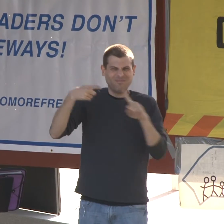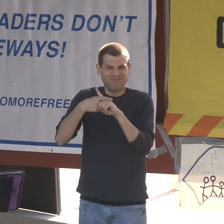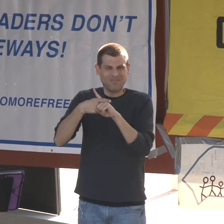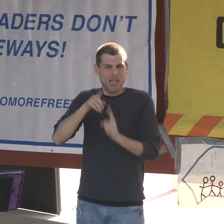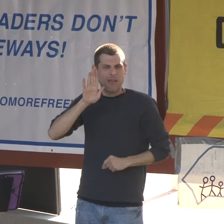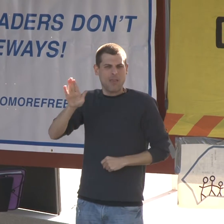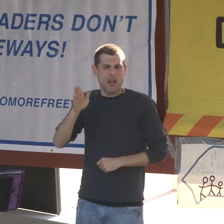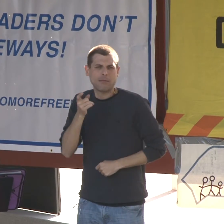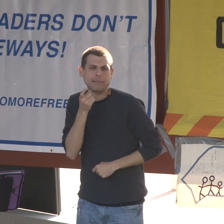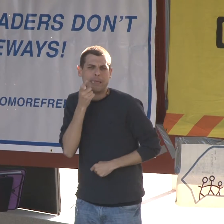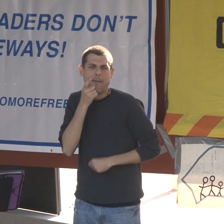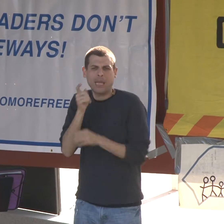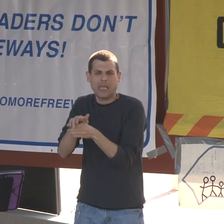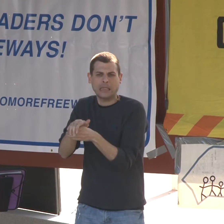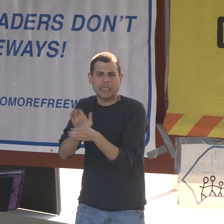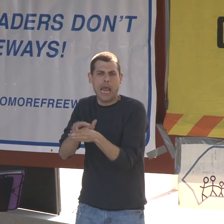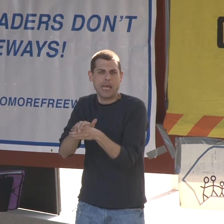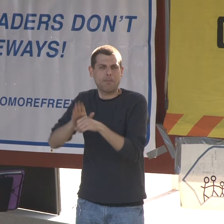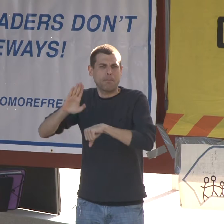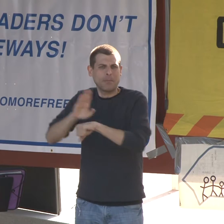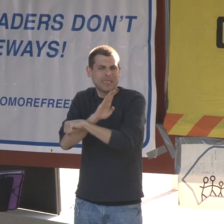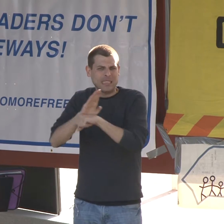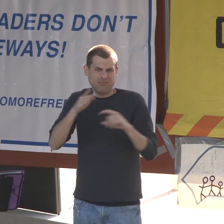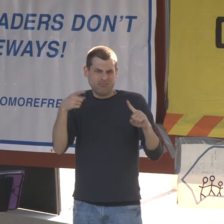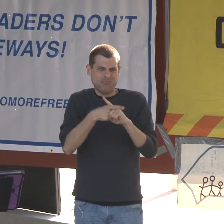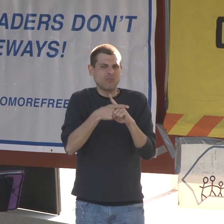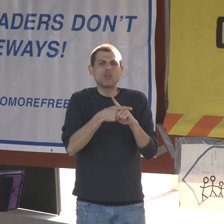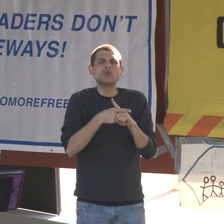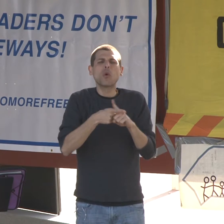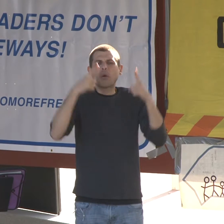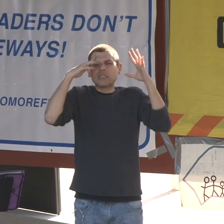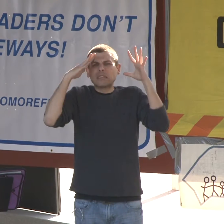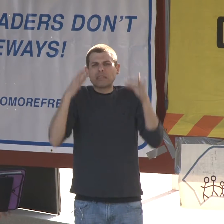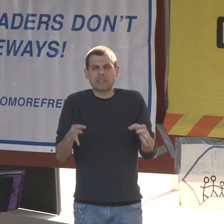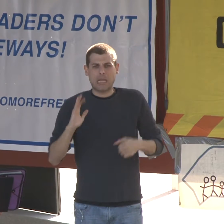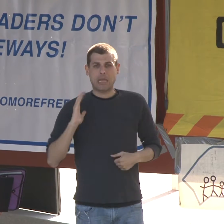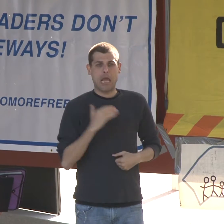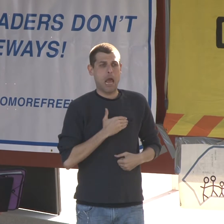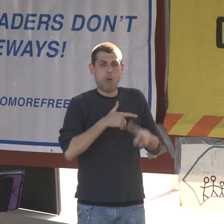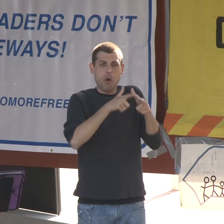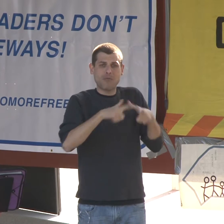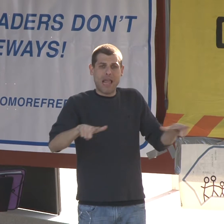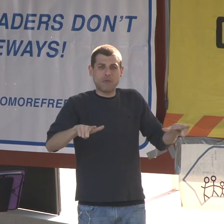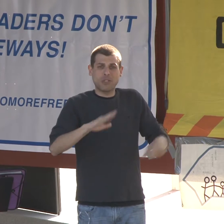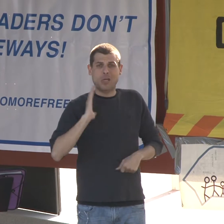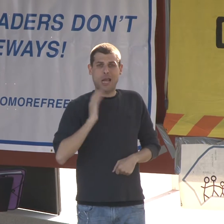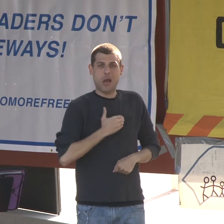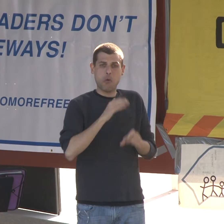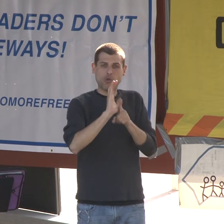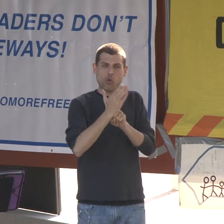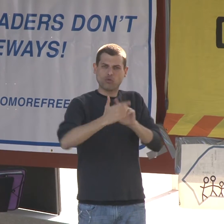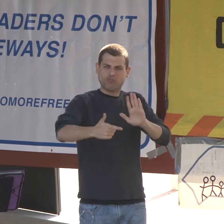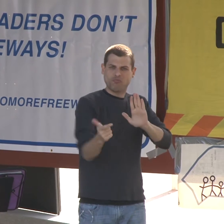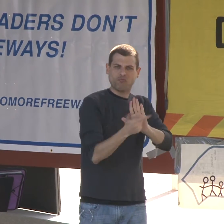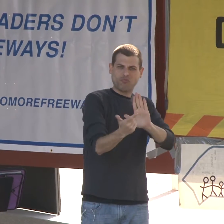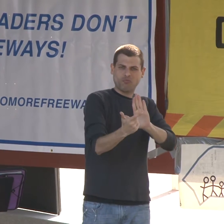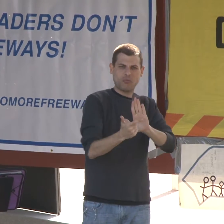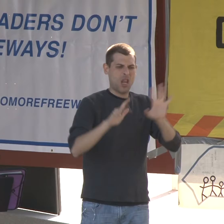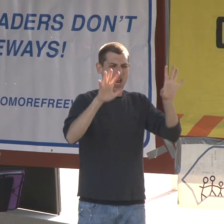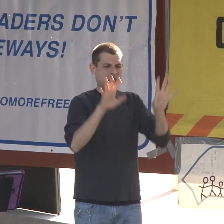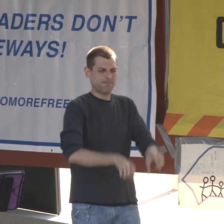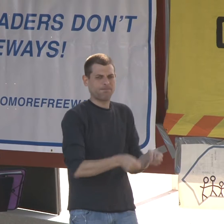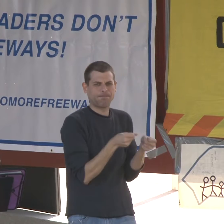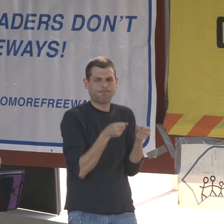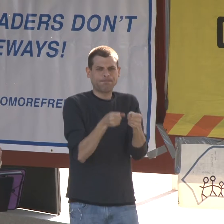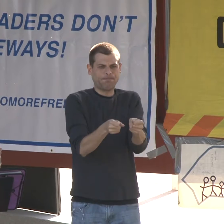cannery bosses. And so they banned the potlatch and made our language illegal. They forced us into reservations,